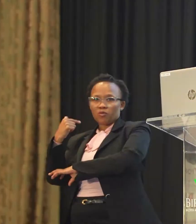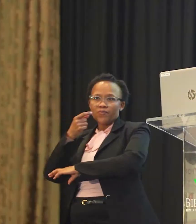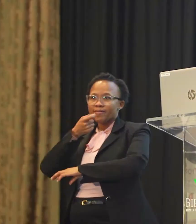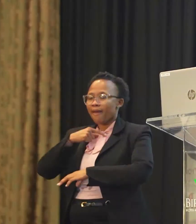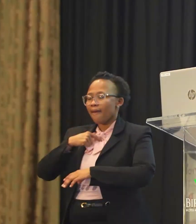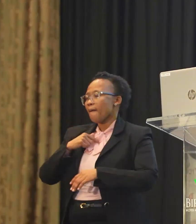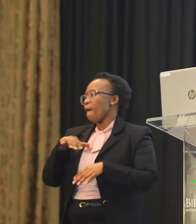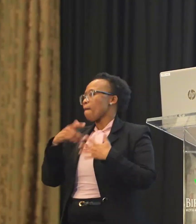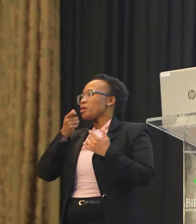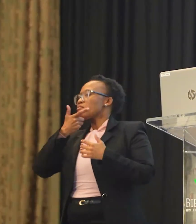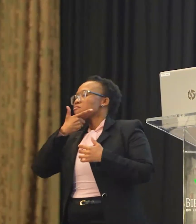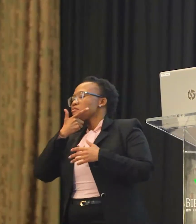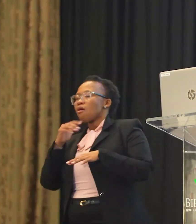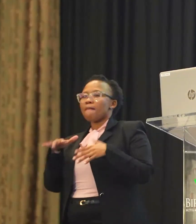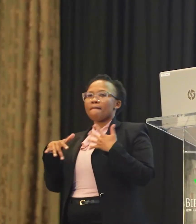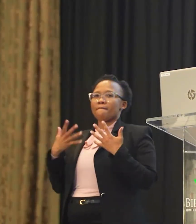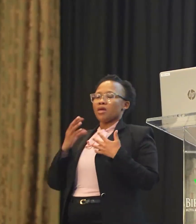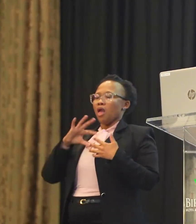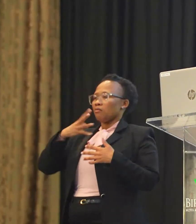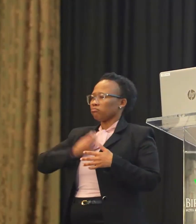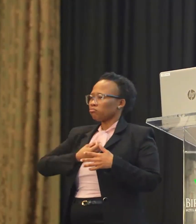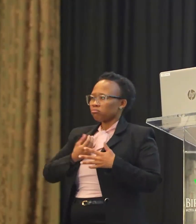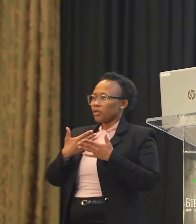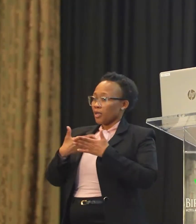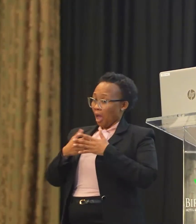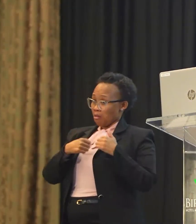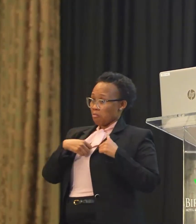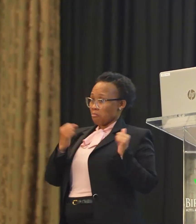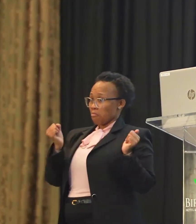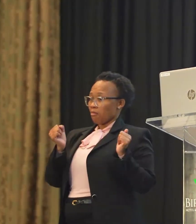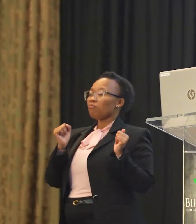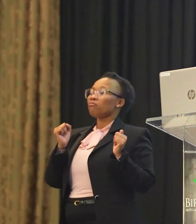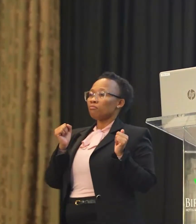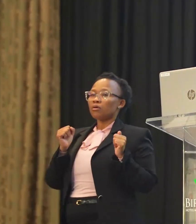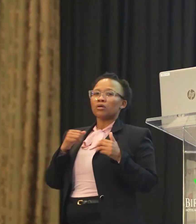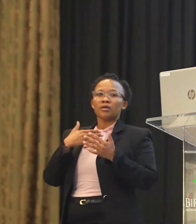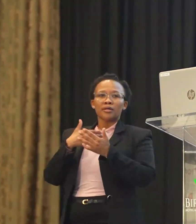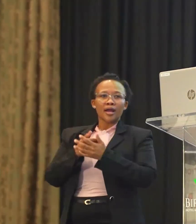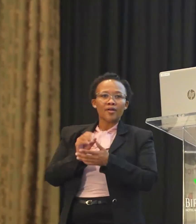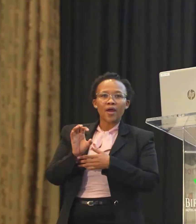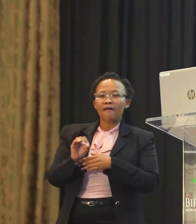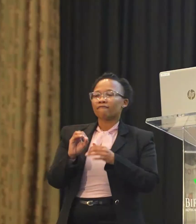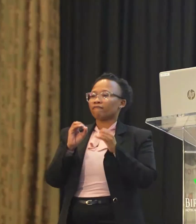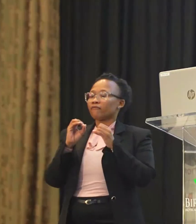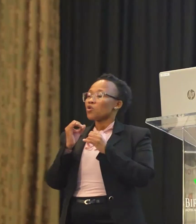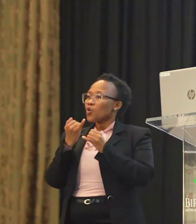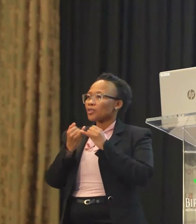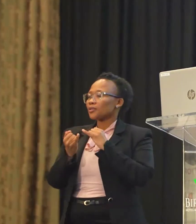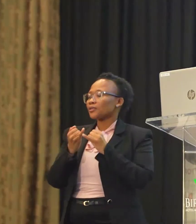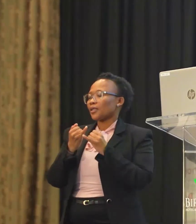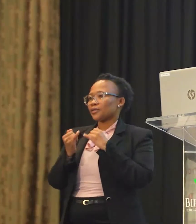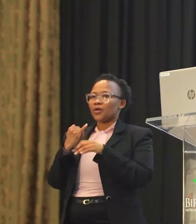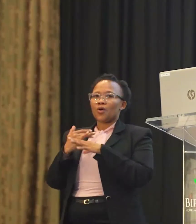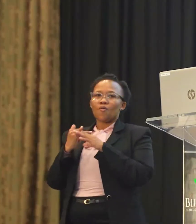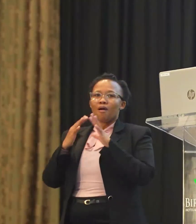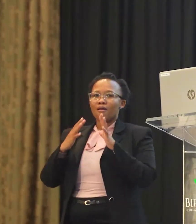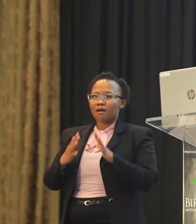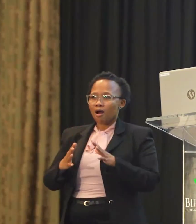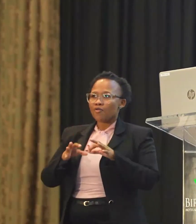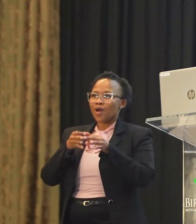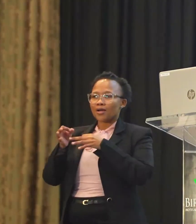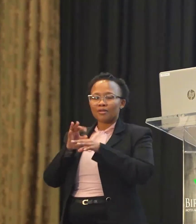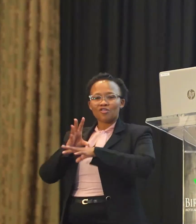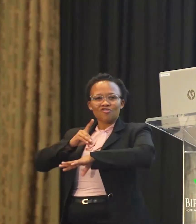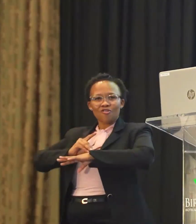talk about the health challenges that you have as a member of a key population? How can you as a sex worker be able to explain to the healthcare practitioner